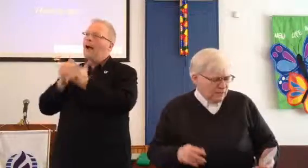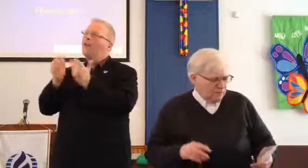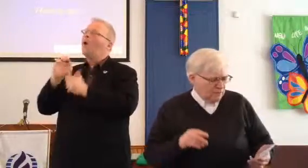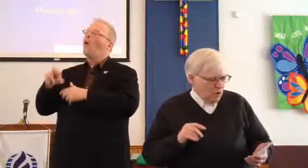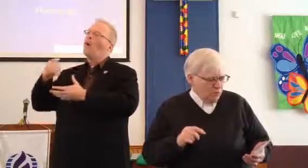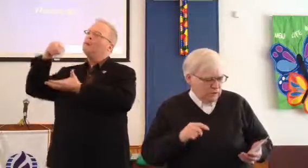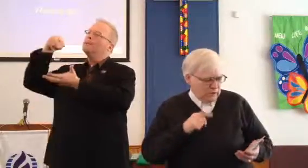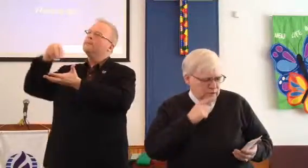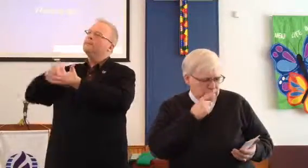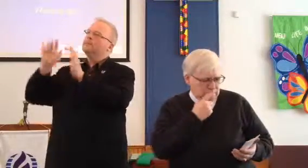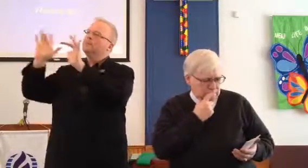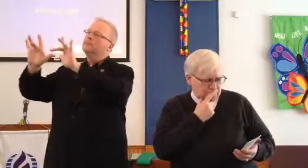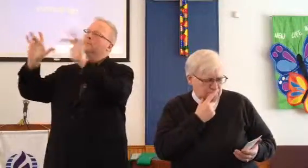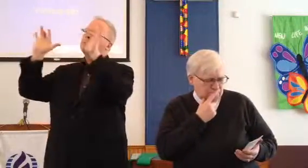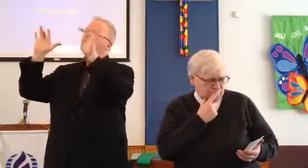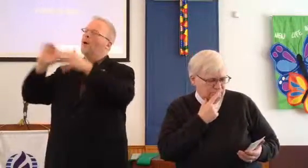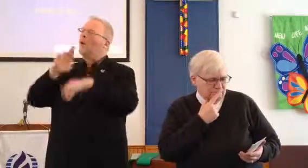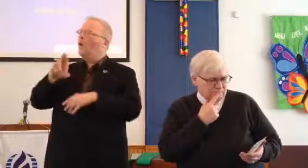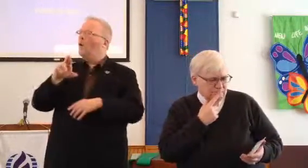from the time of Moses.